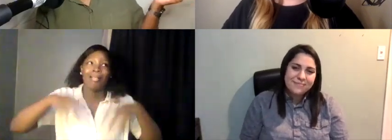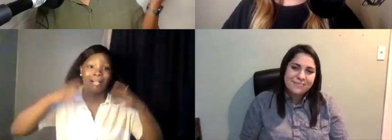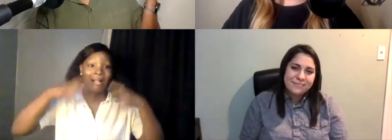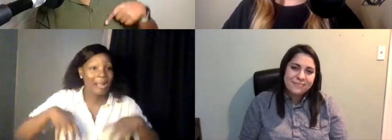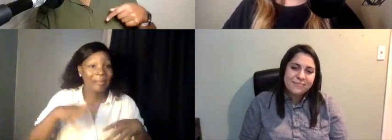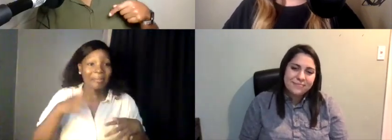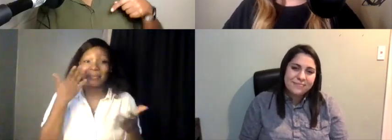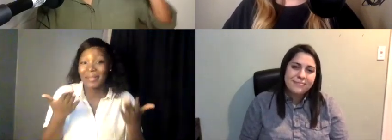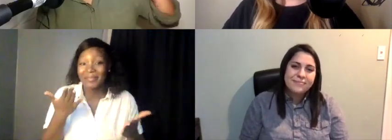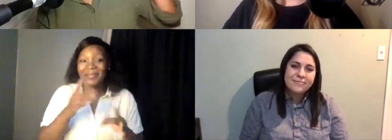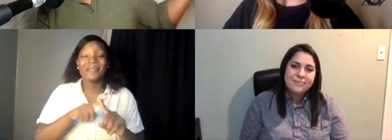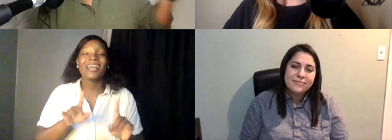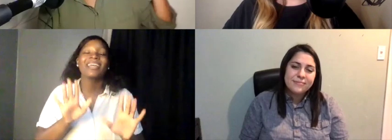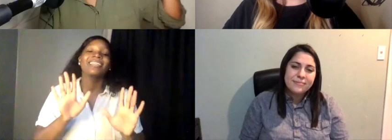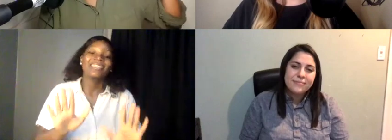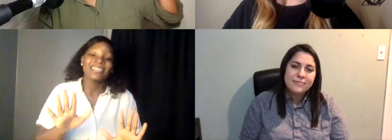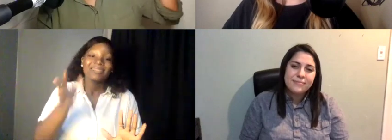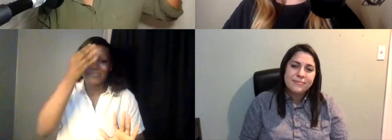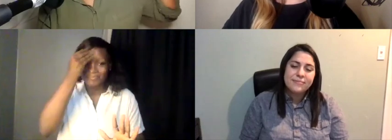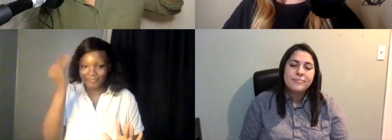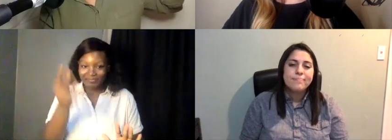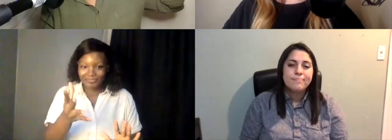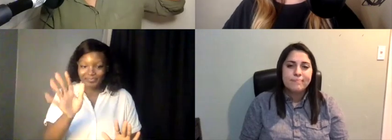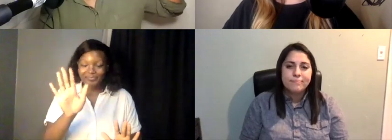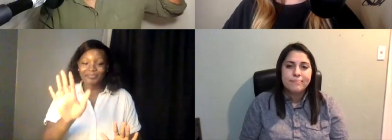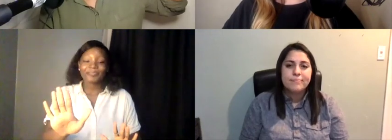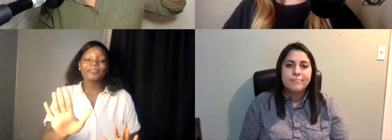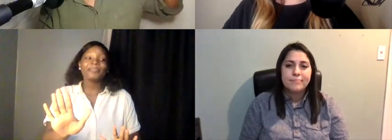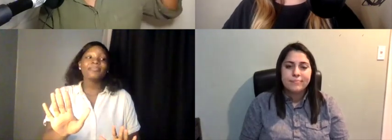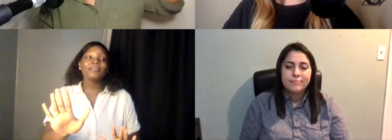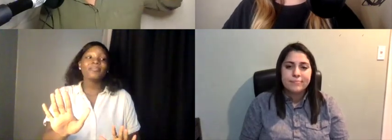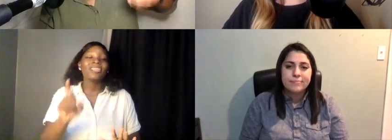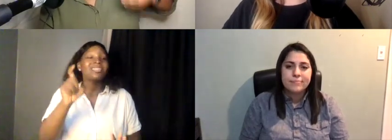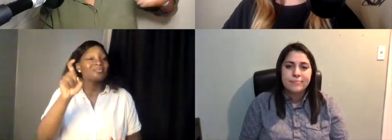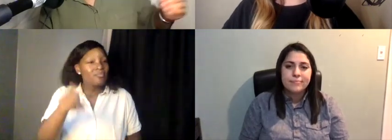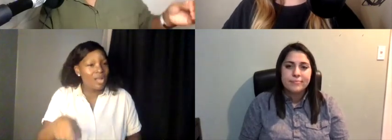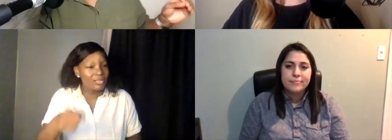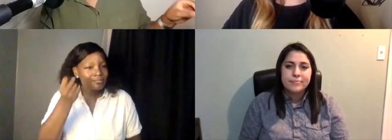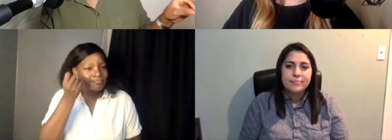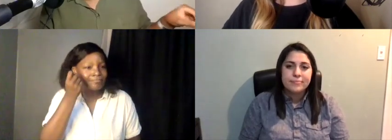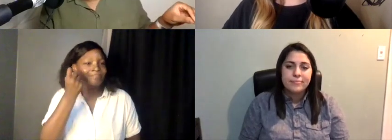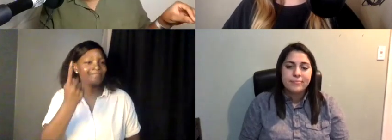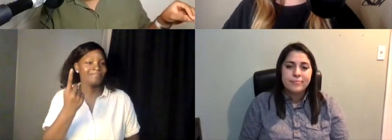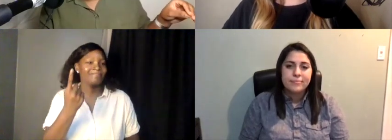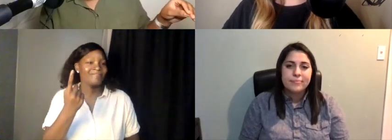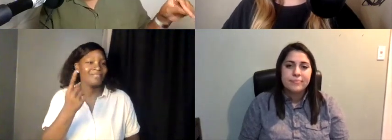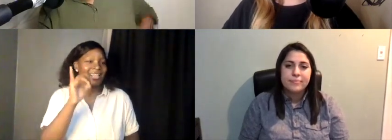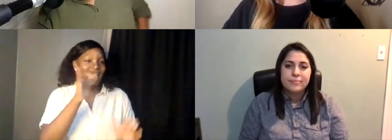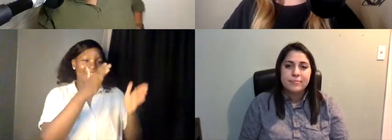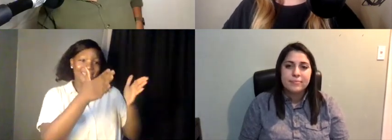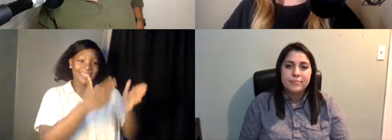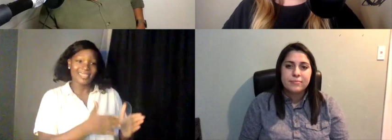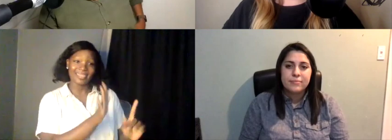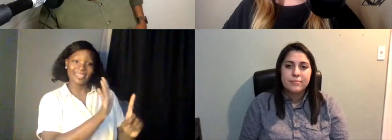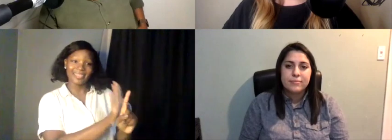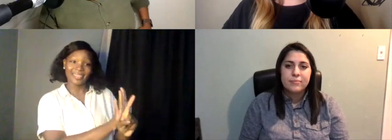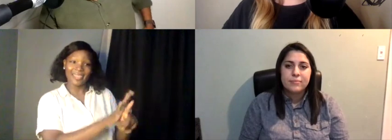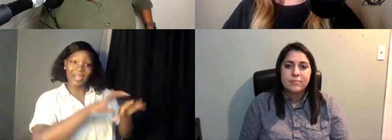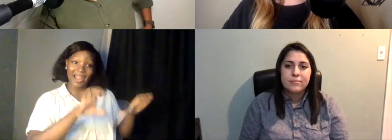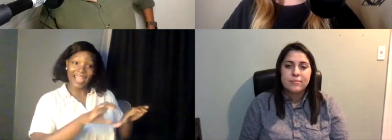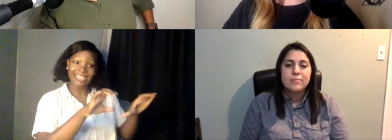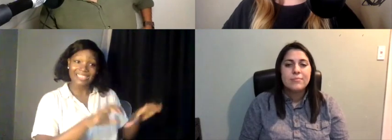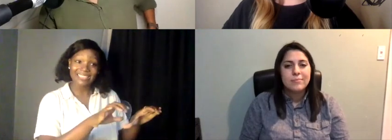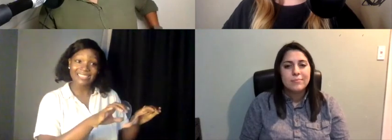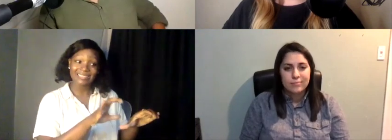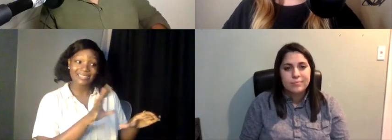say that it just doesn't, like, you have to understand that, literally it has nothing to do with you. You know what I mean? Like, unless they're trying to get